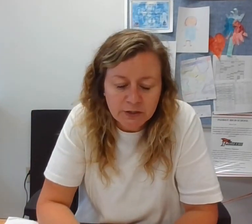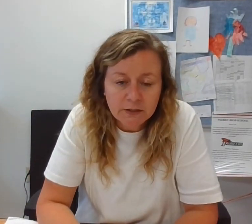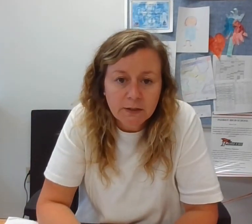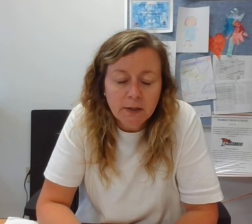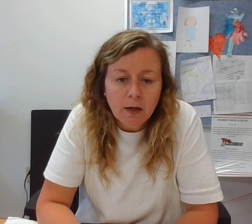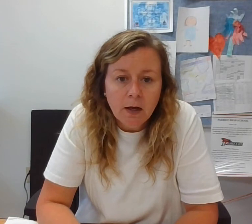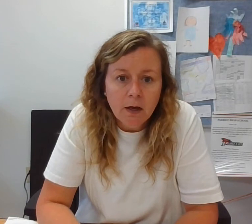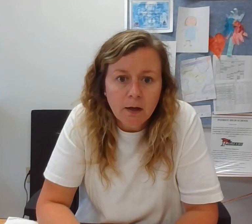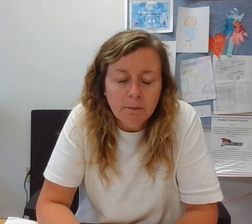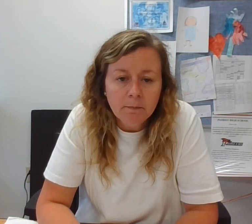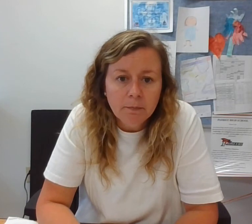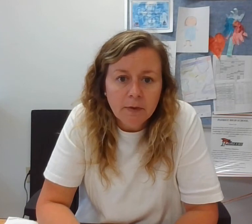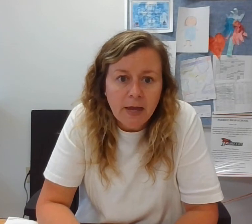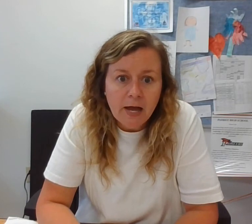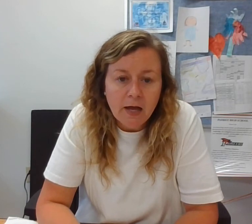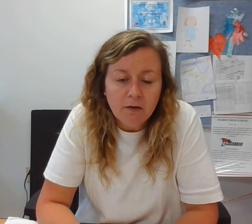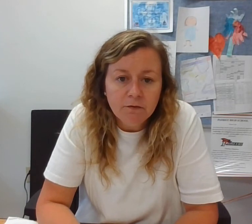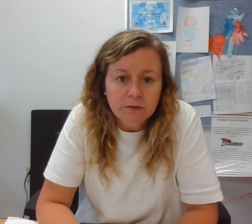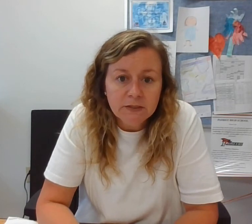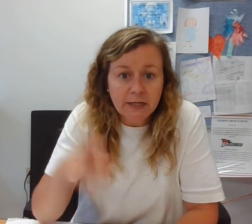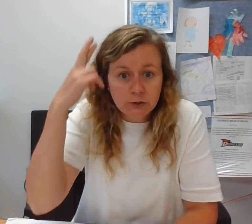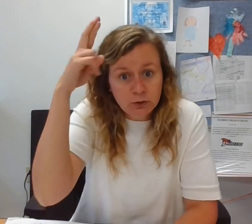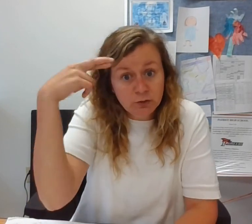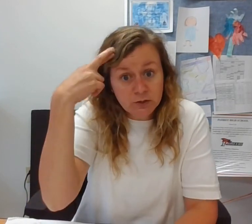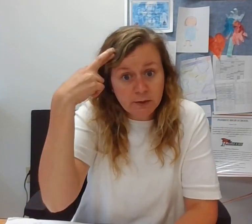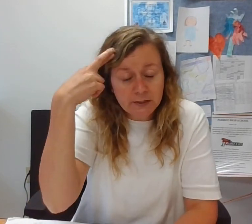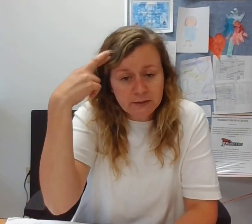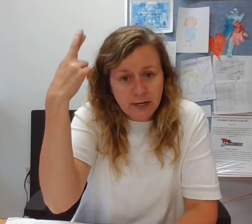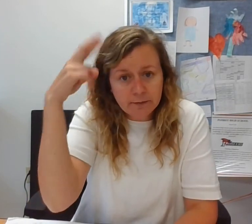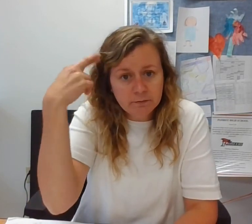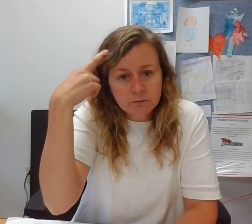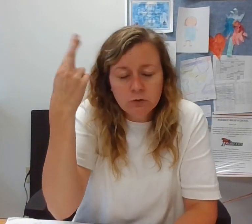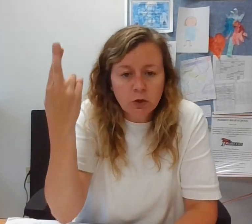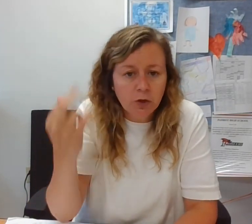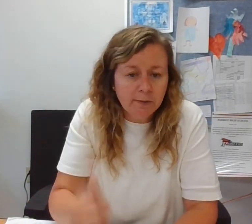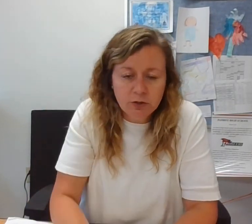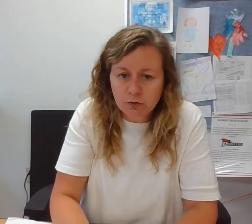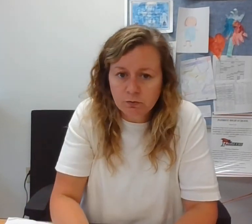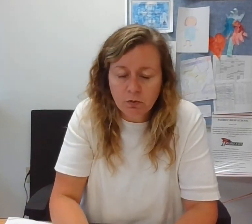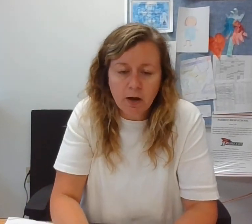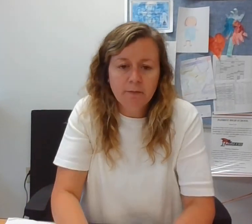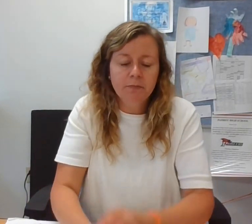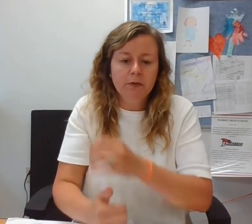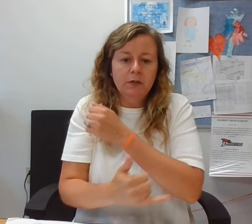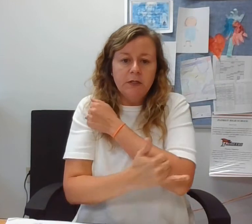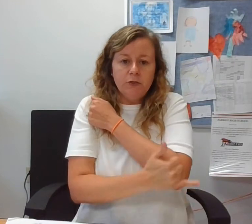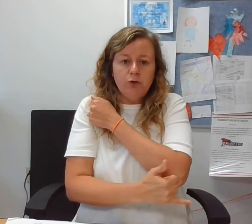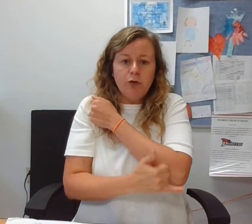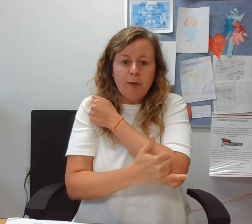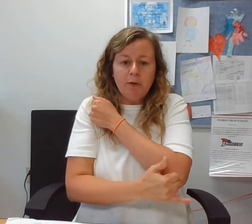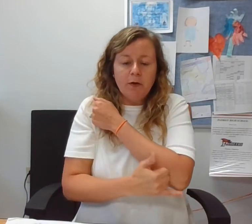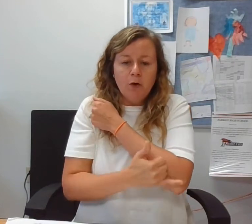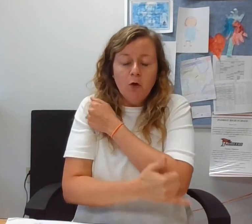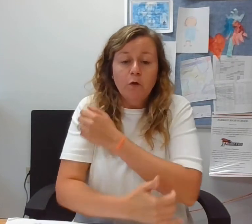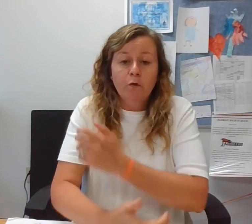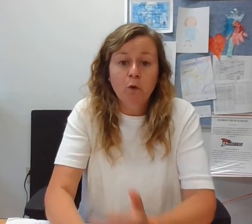graduation have decided to do this one instead. Totally up to you, okay? And to the republic, for which